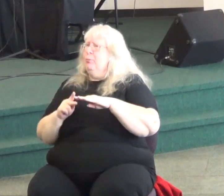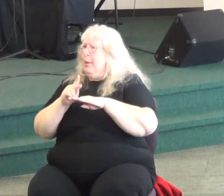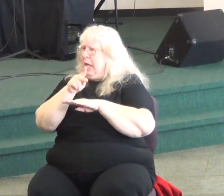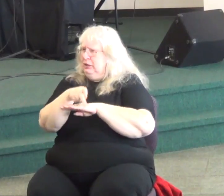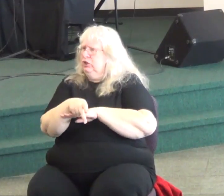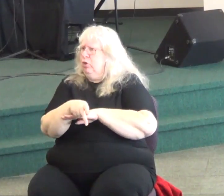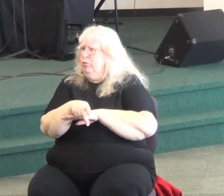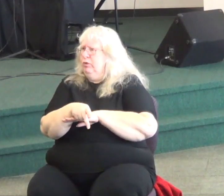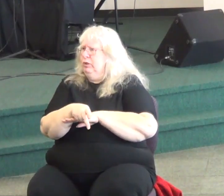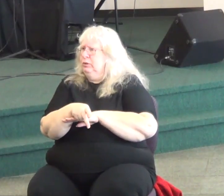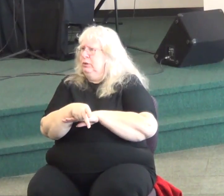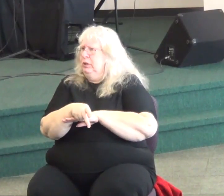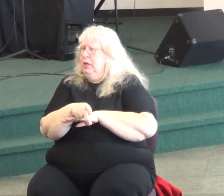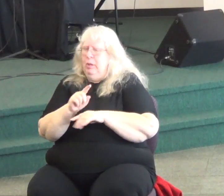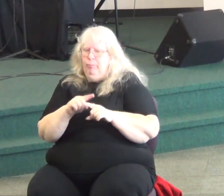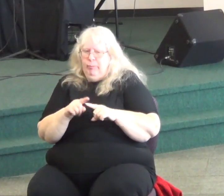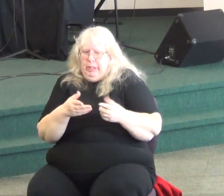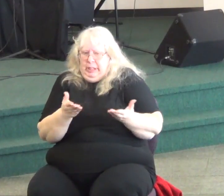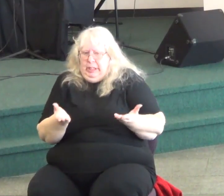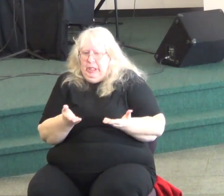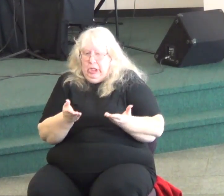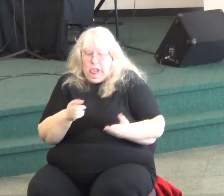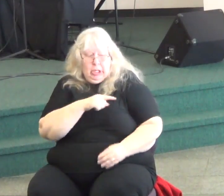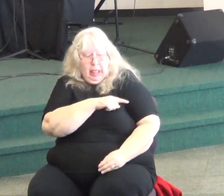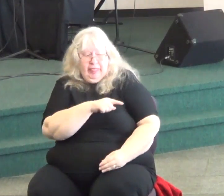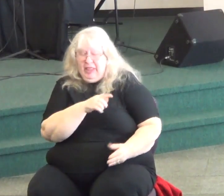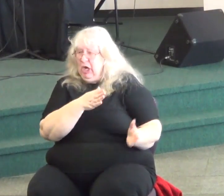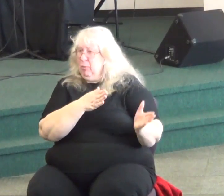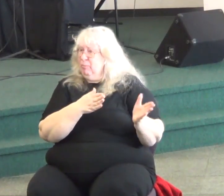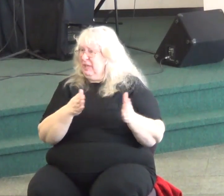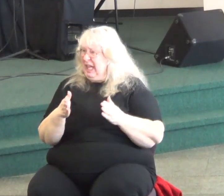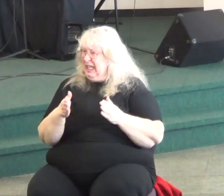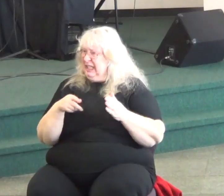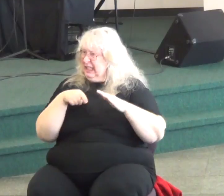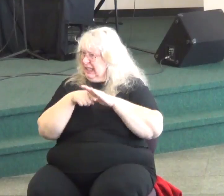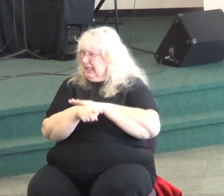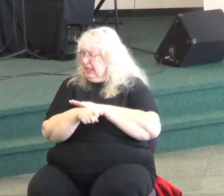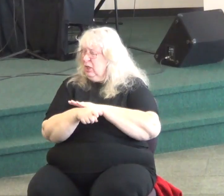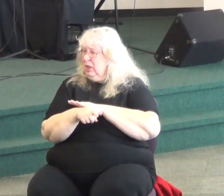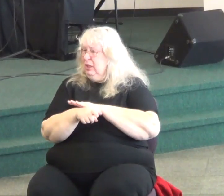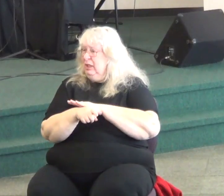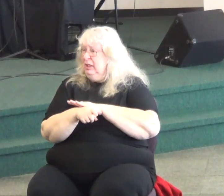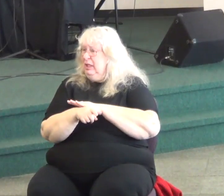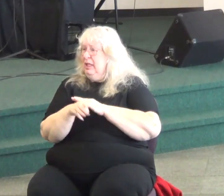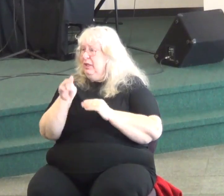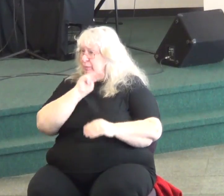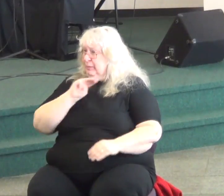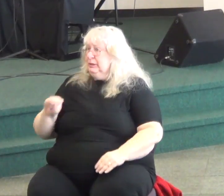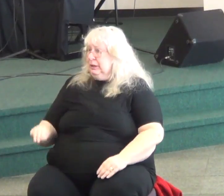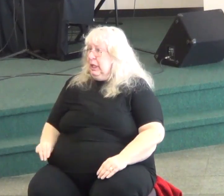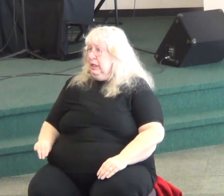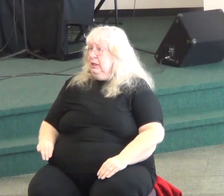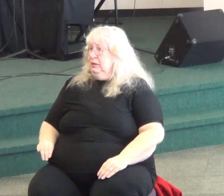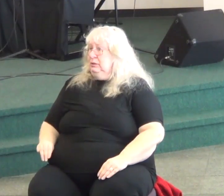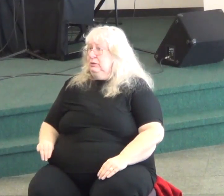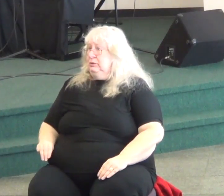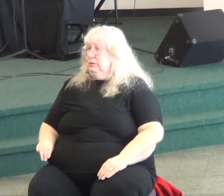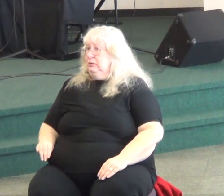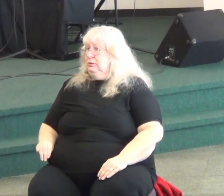Savior. And that just goes to show you, church, all the more that we can't prepare to cleanse